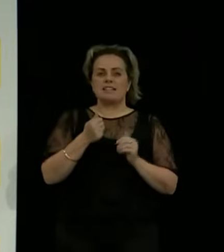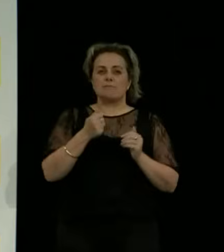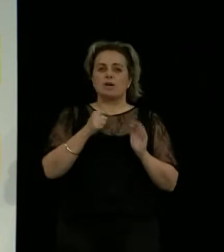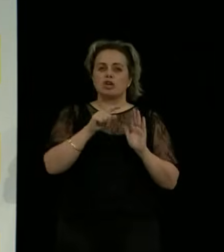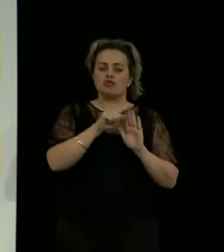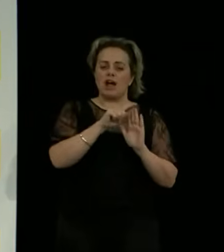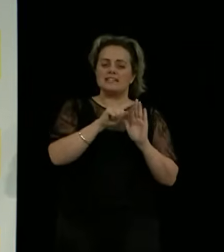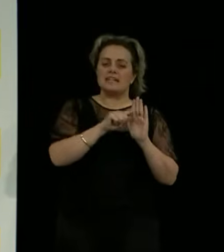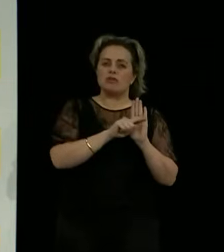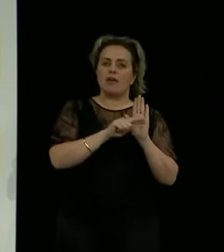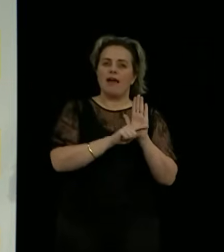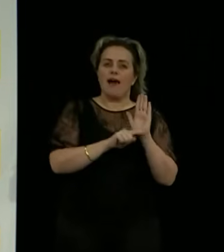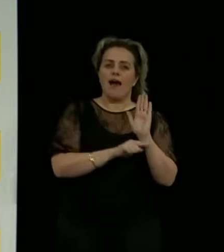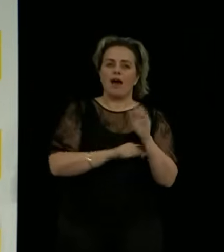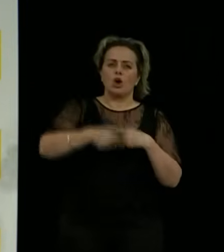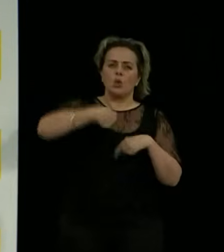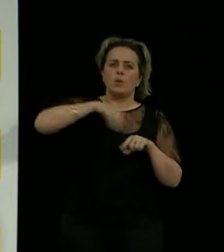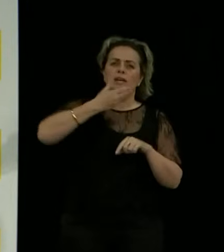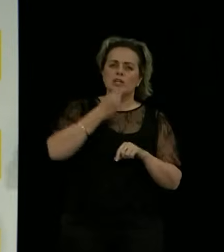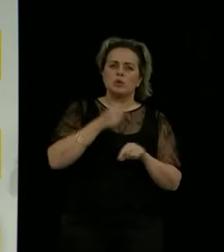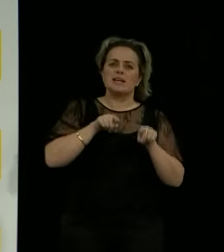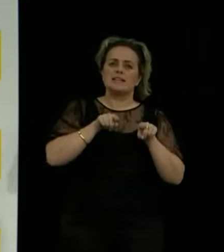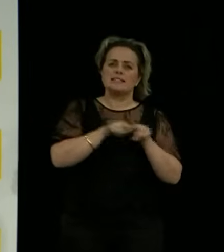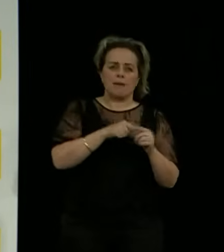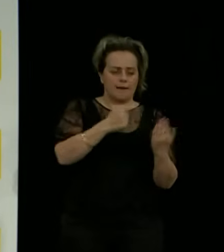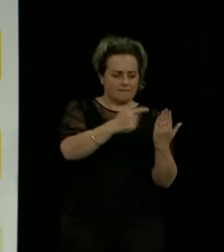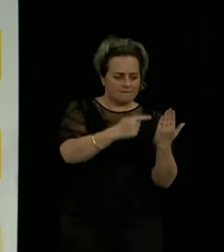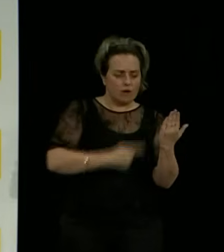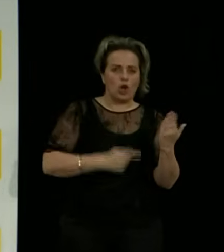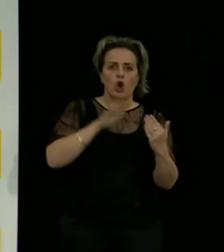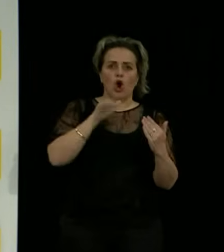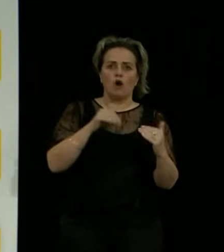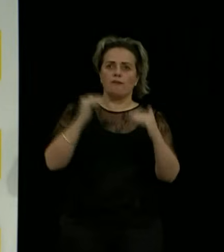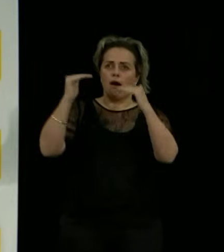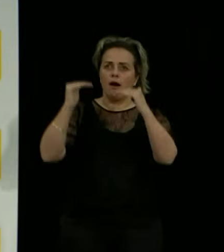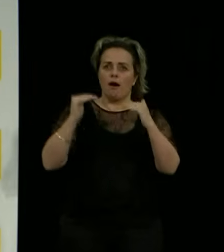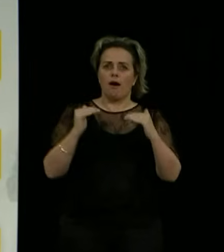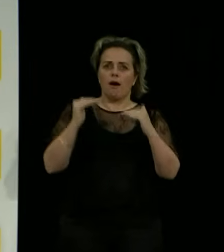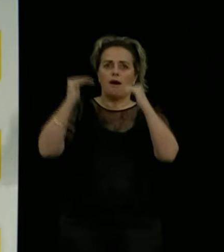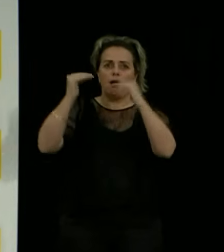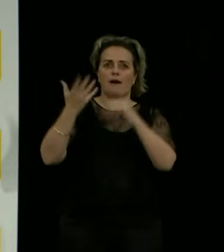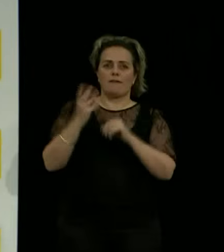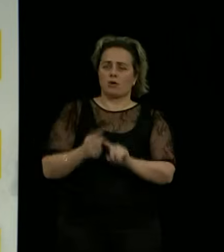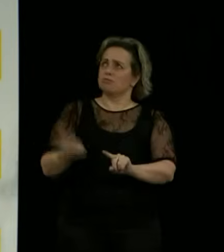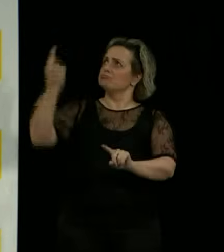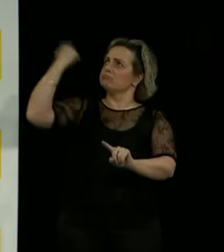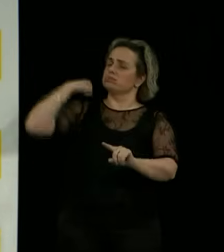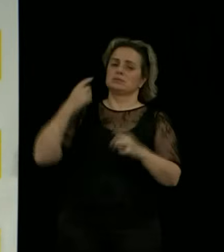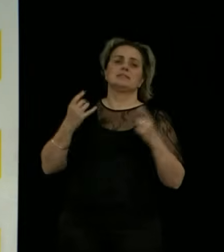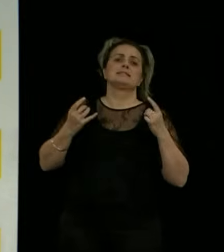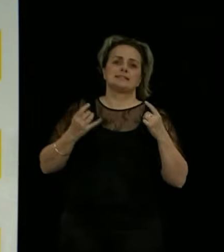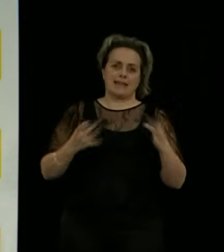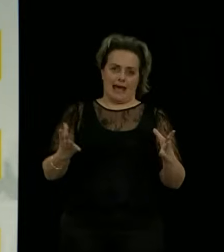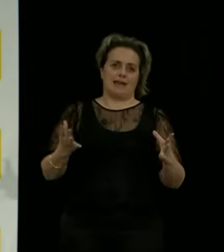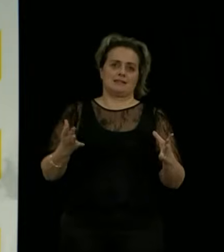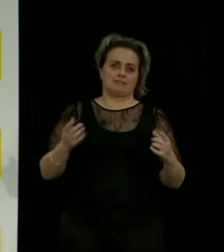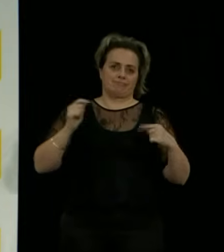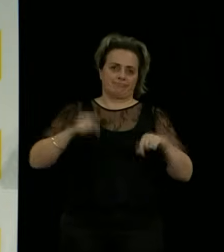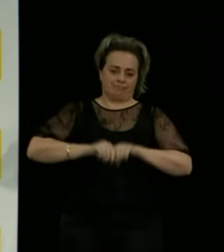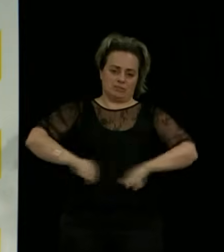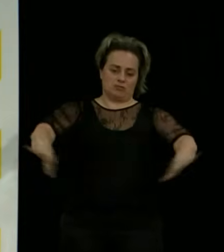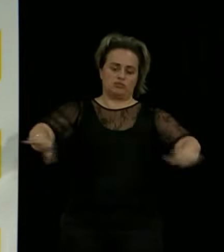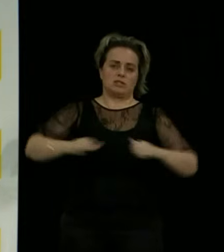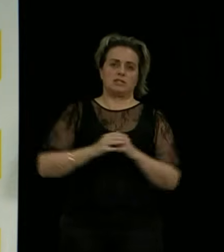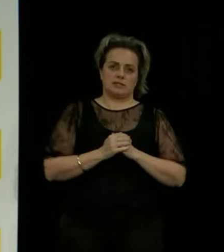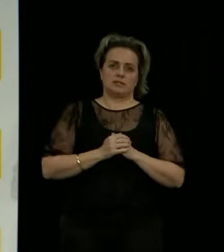criteria which are the ones we've used for every piece of advice on alert levels, actually right since the start of our response to the pandemic,